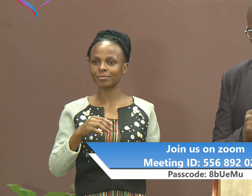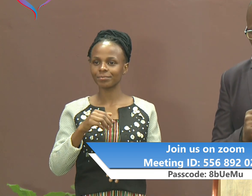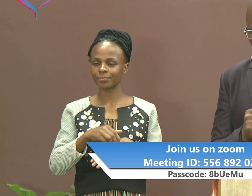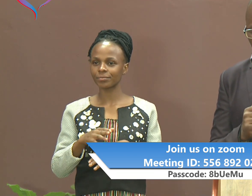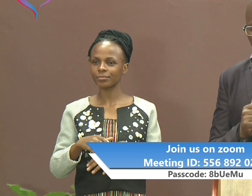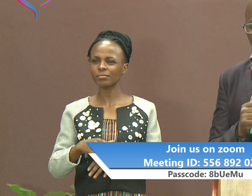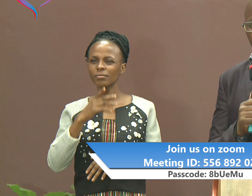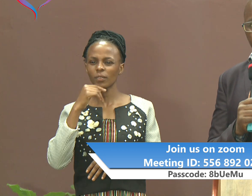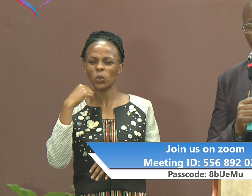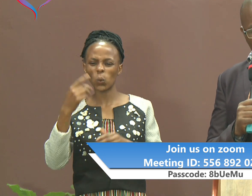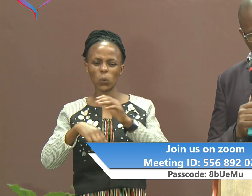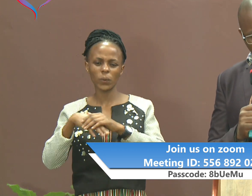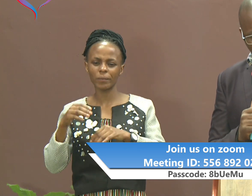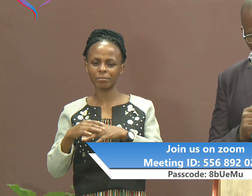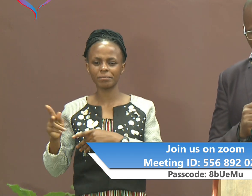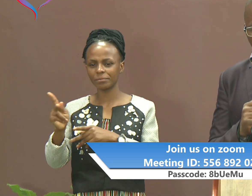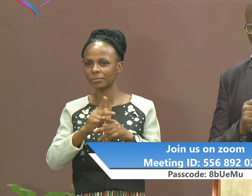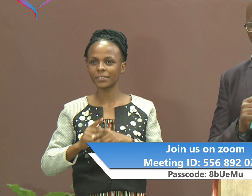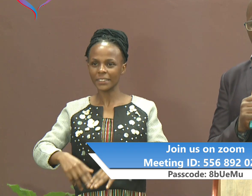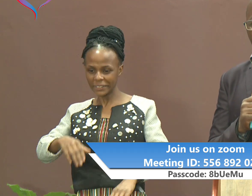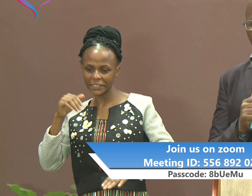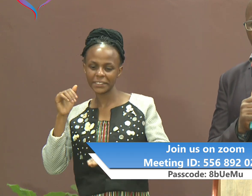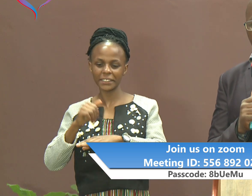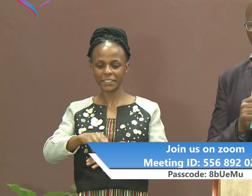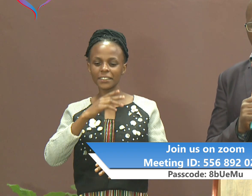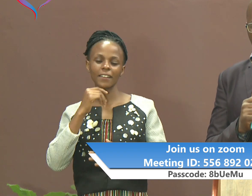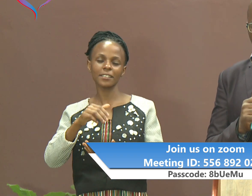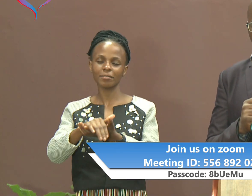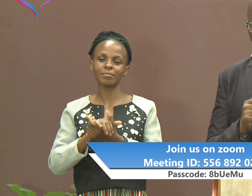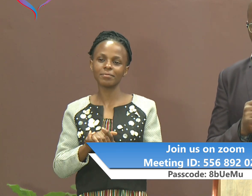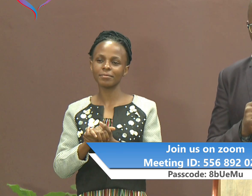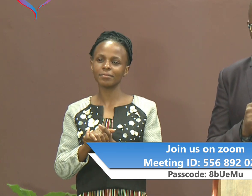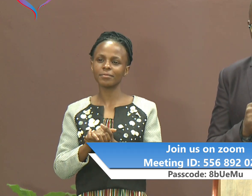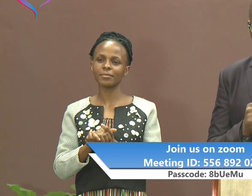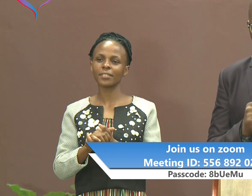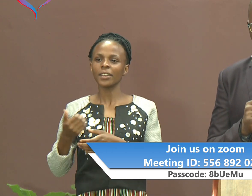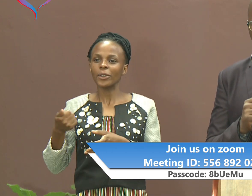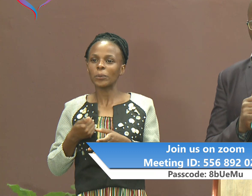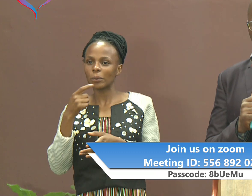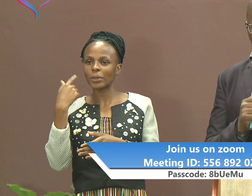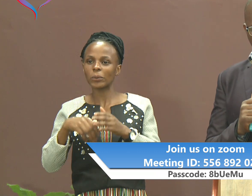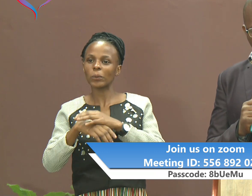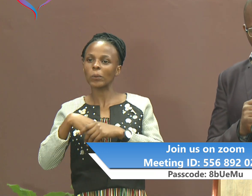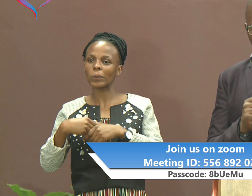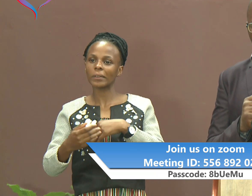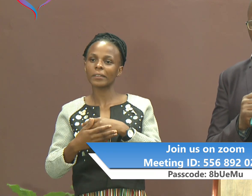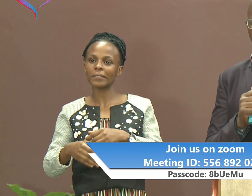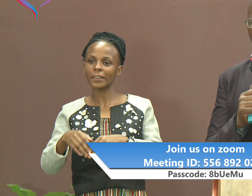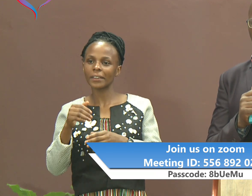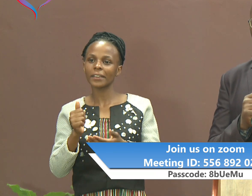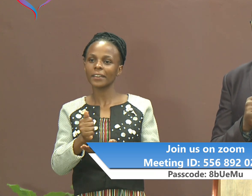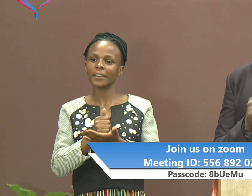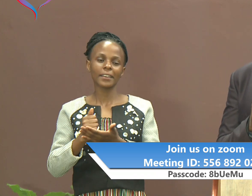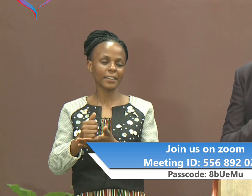husband. Abatafayo. Men that are careless, ako nakaweleza bawe. He sends that one to the husband. Abakazi abatafayo. Women that are careless, ako